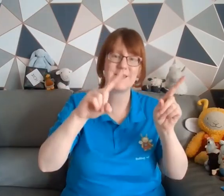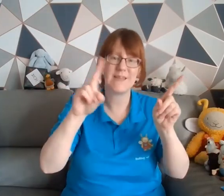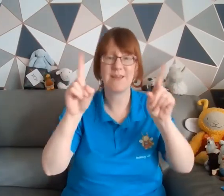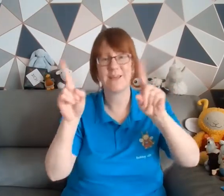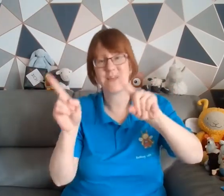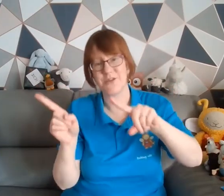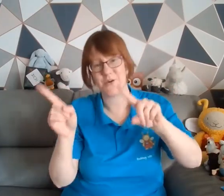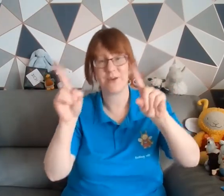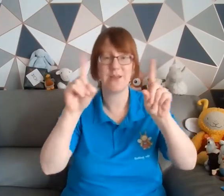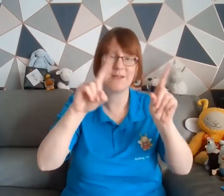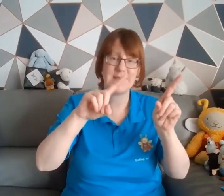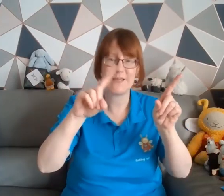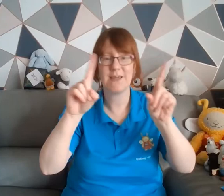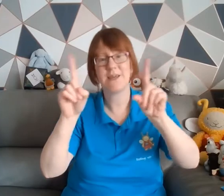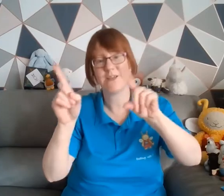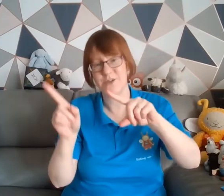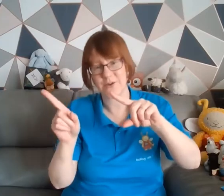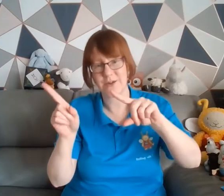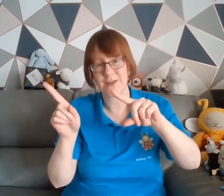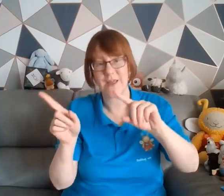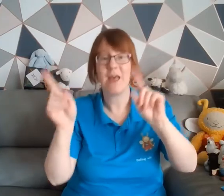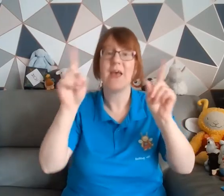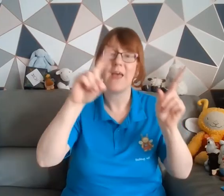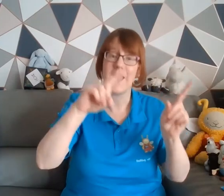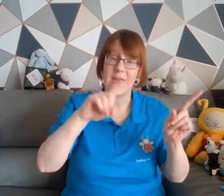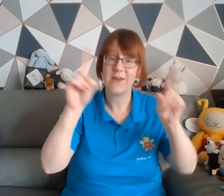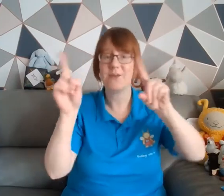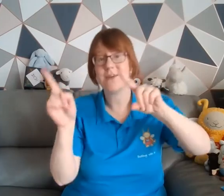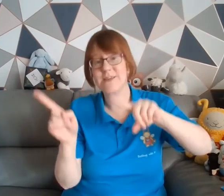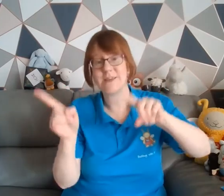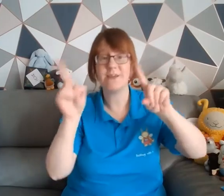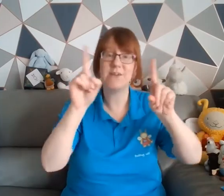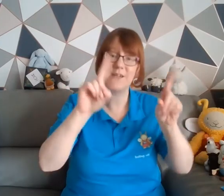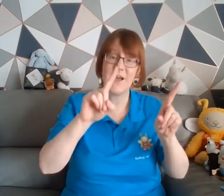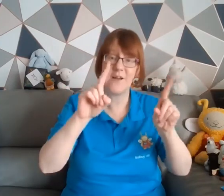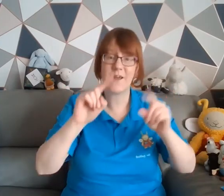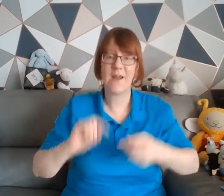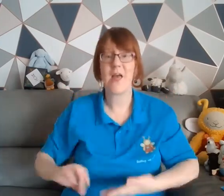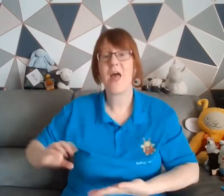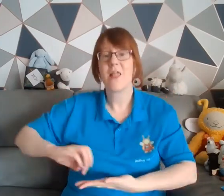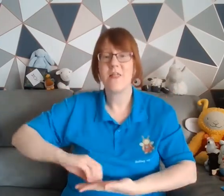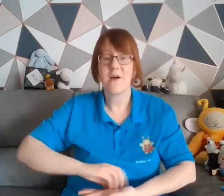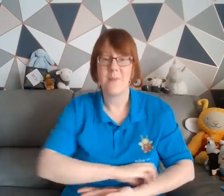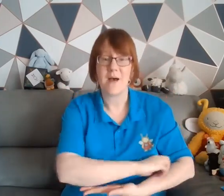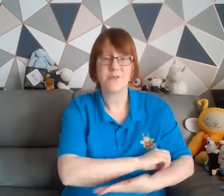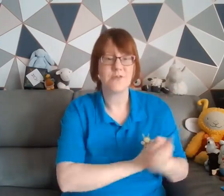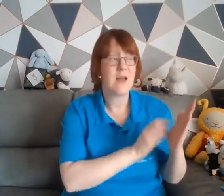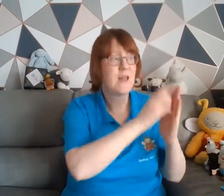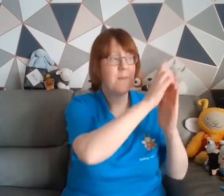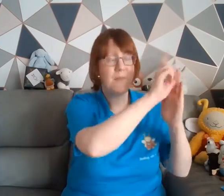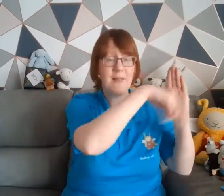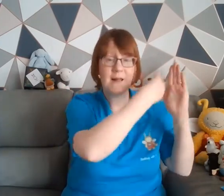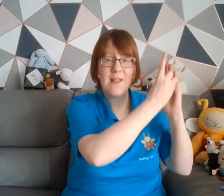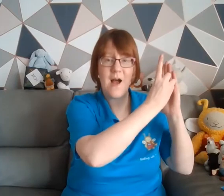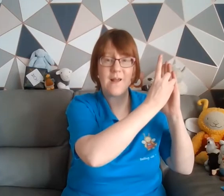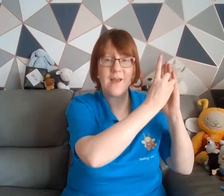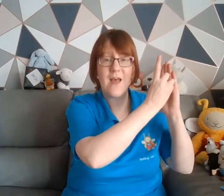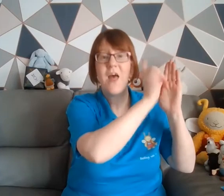tick tock, tick tock. Hickory dickory dock, the mouse ran up the clock.